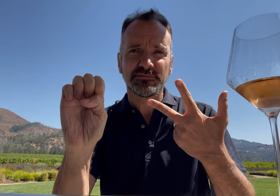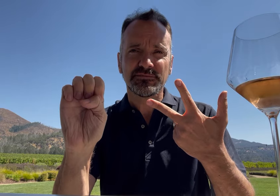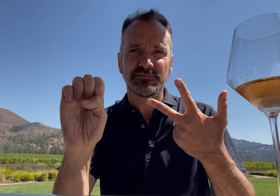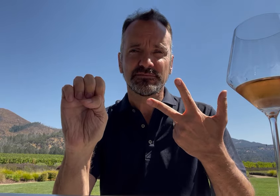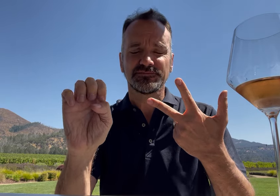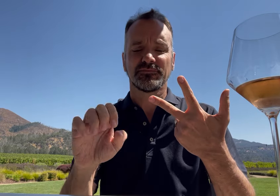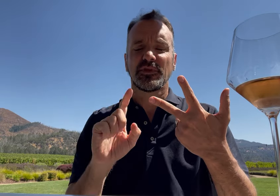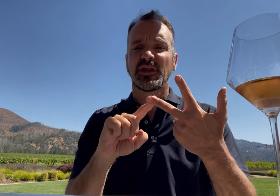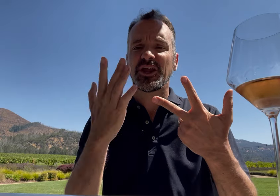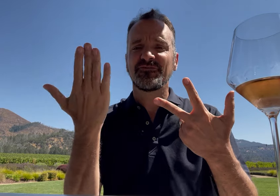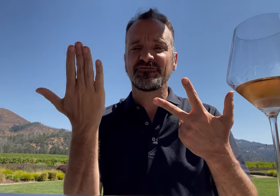Mirvolde,